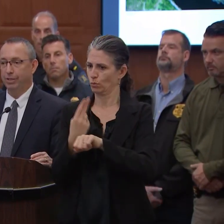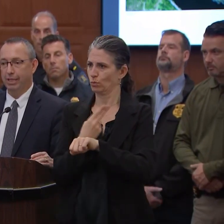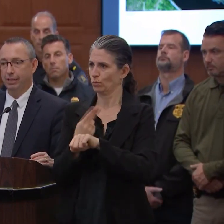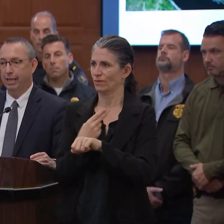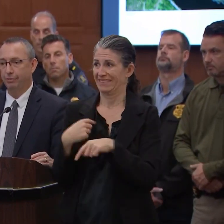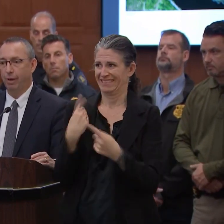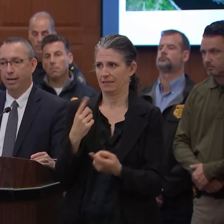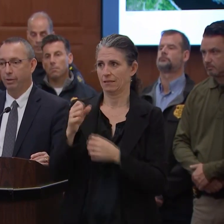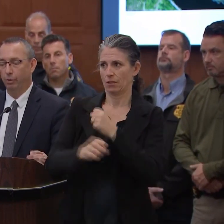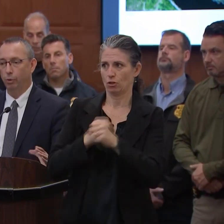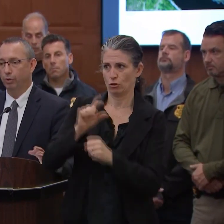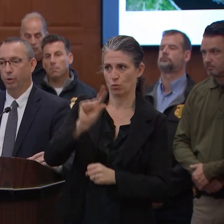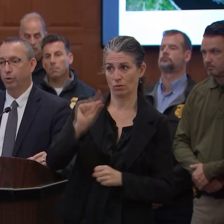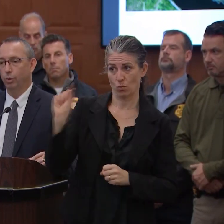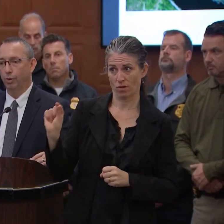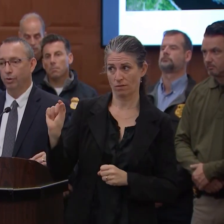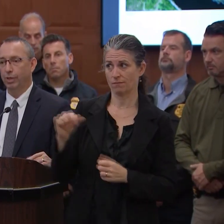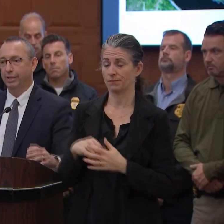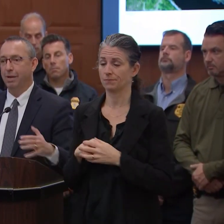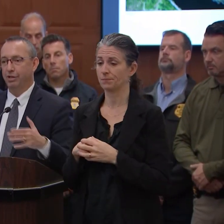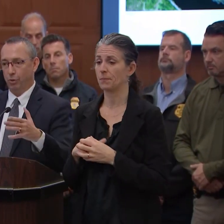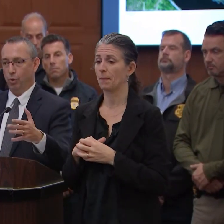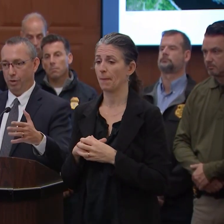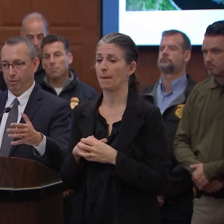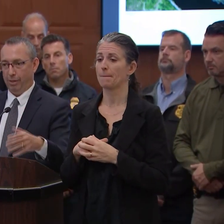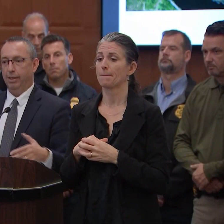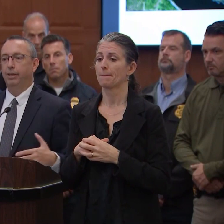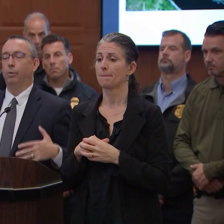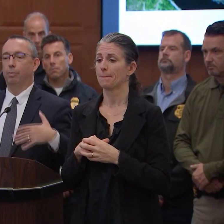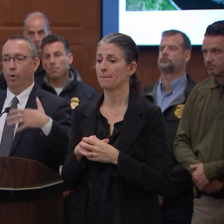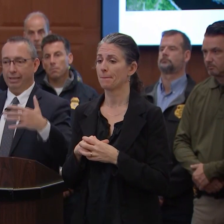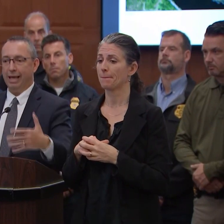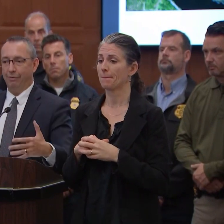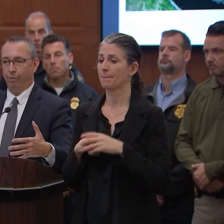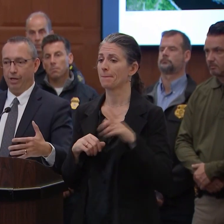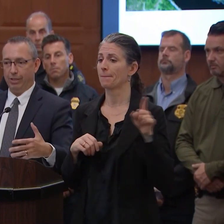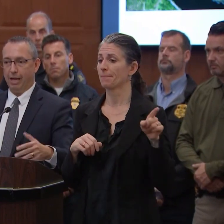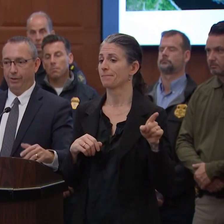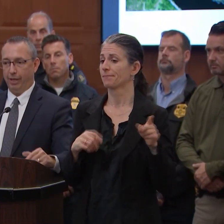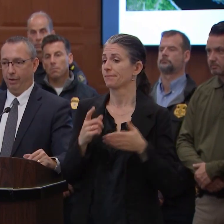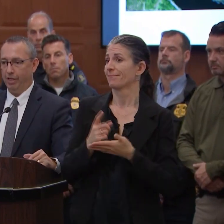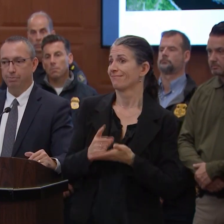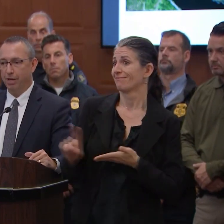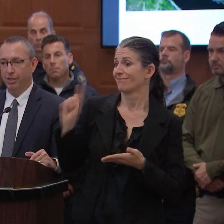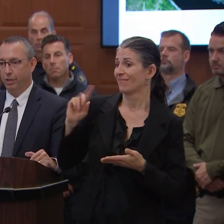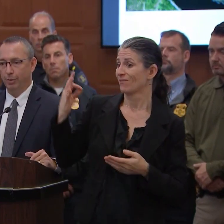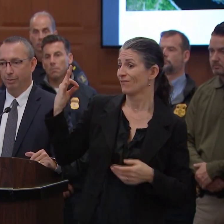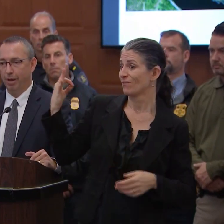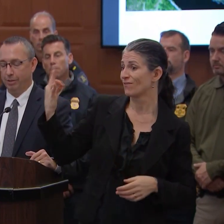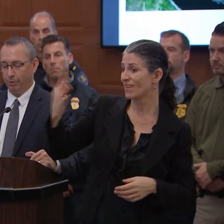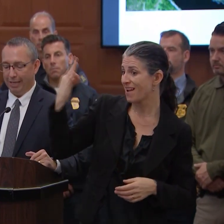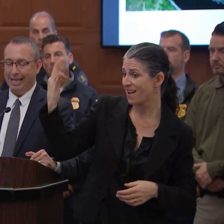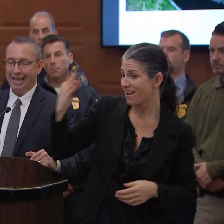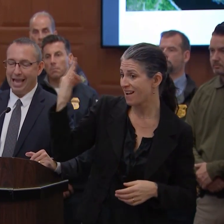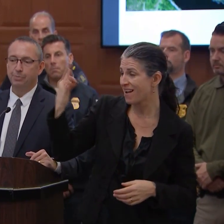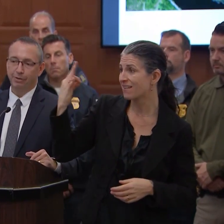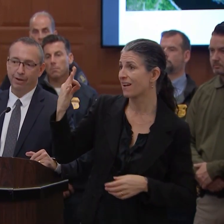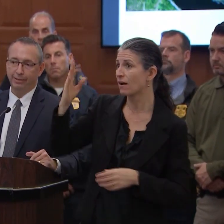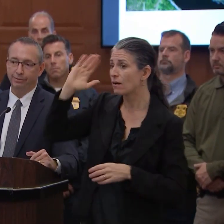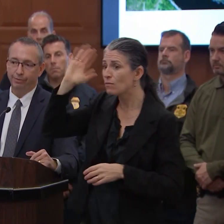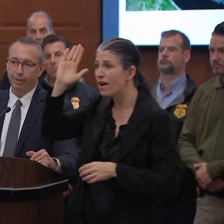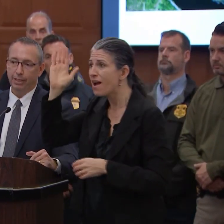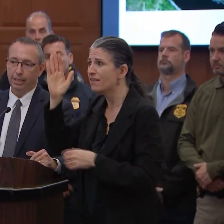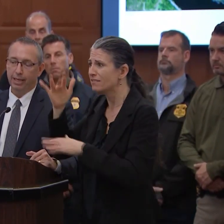gave a presentation last Friday to a group of social workers to make sure that we're putting that information out there as much as humanly possible. It has